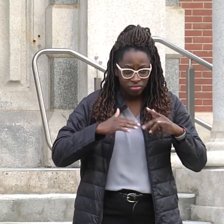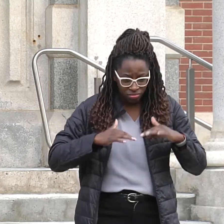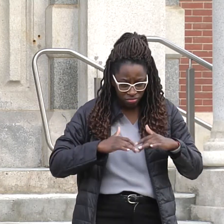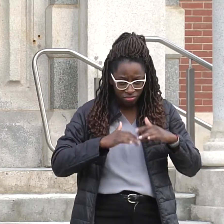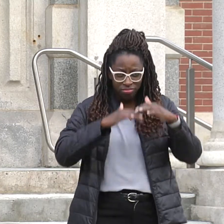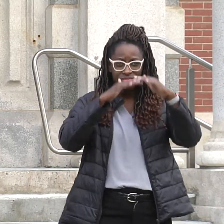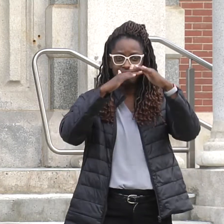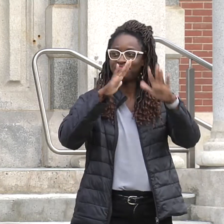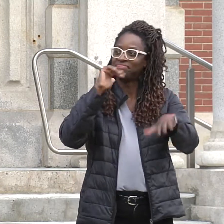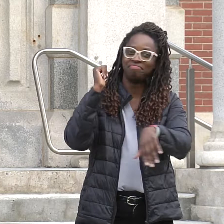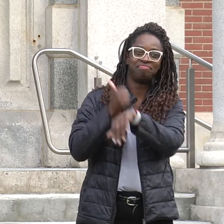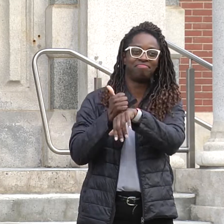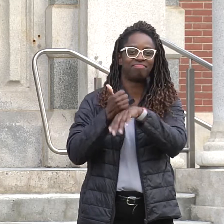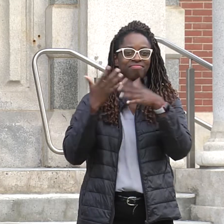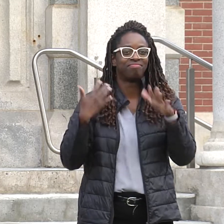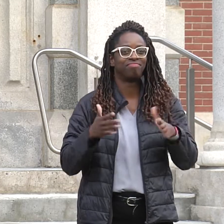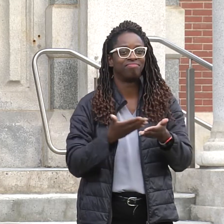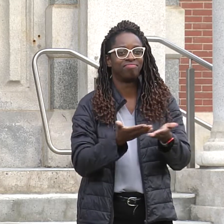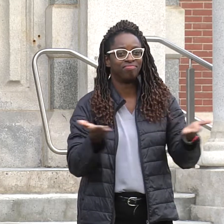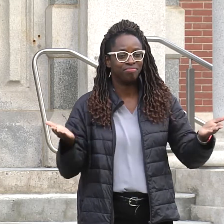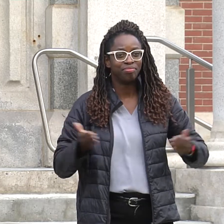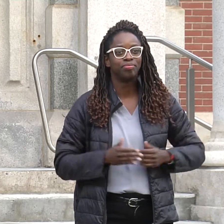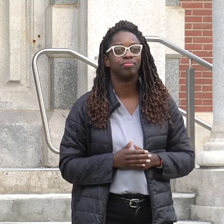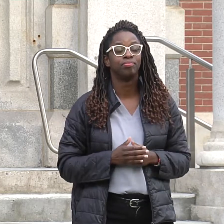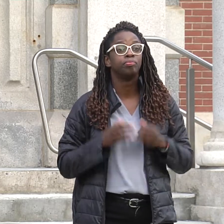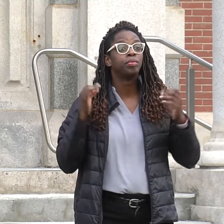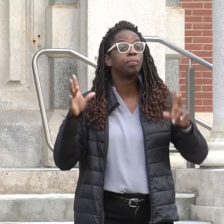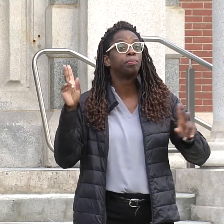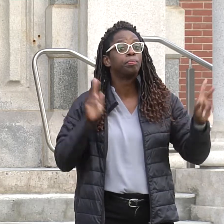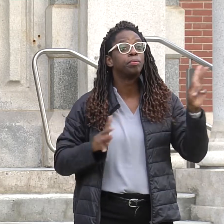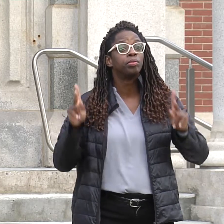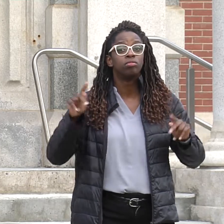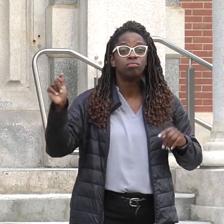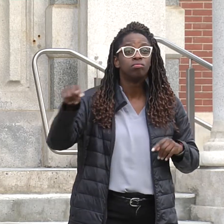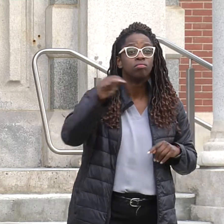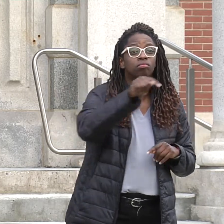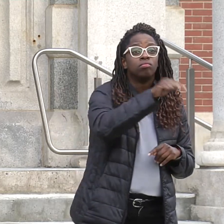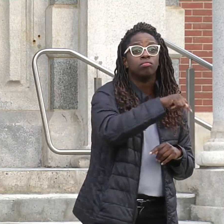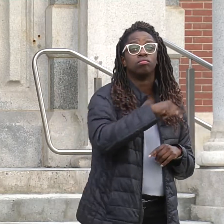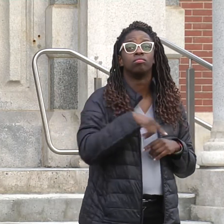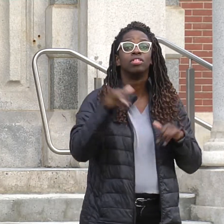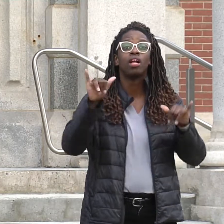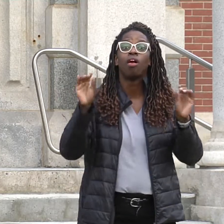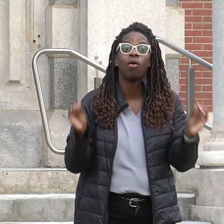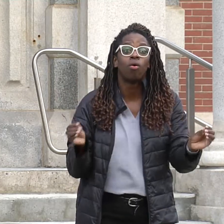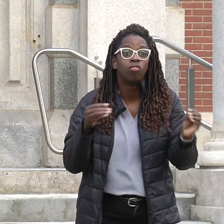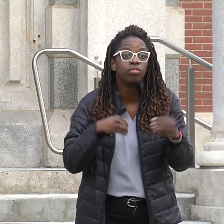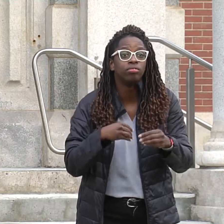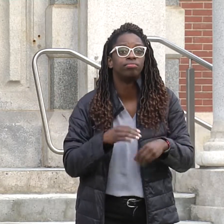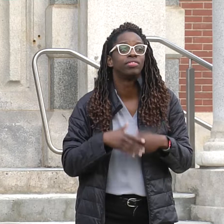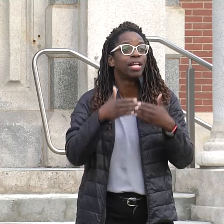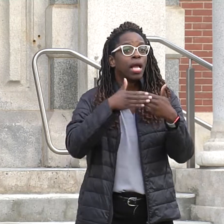individuals I want to continue to thank and organizations, the Office of Neighborhood Services that are represented here today,